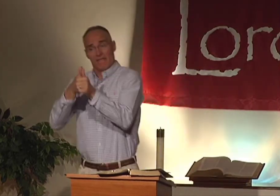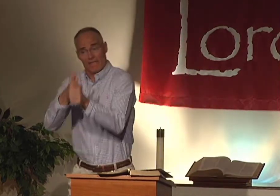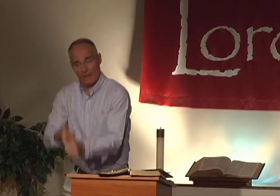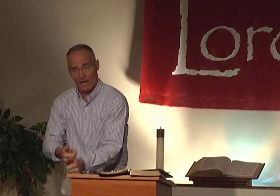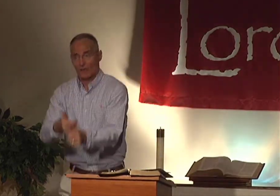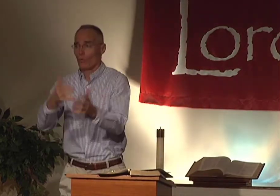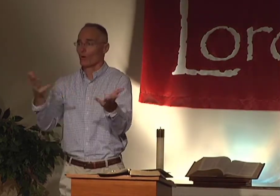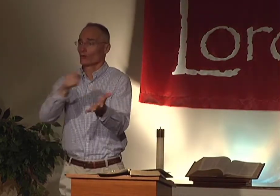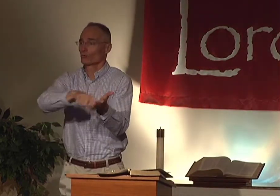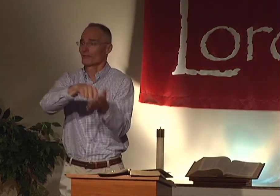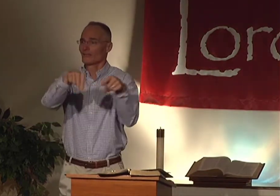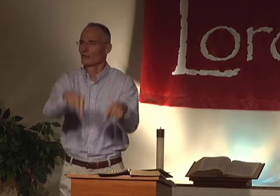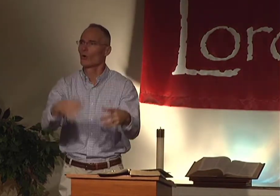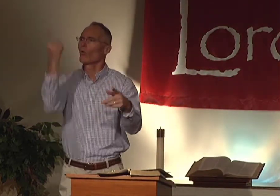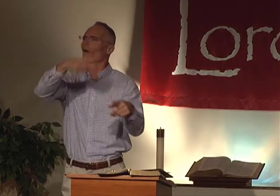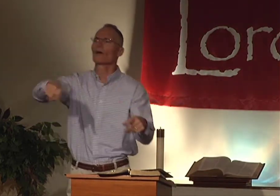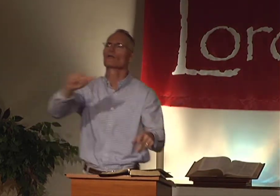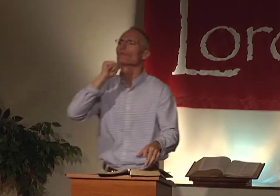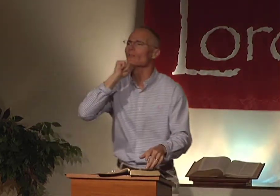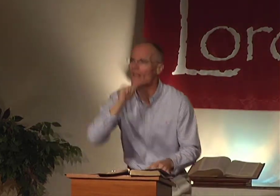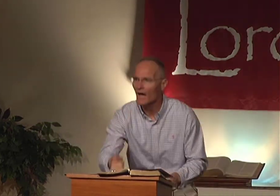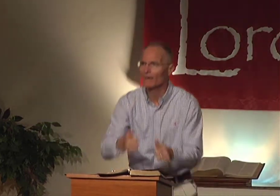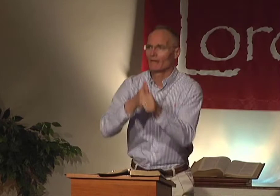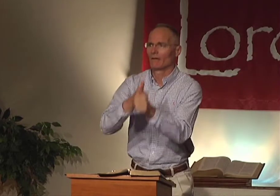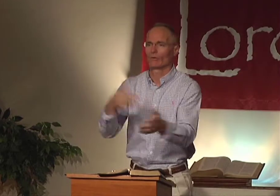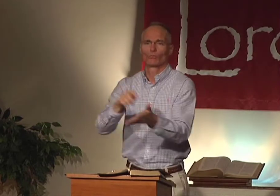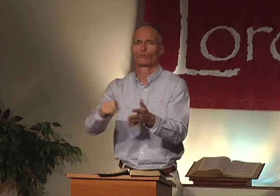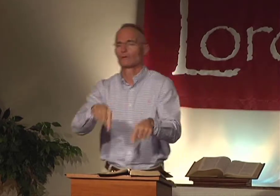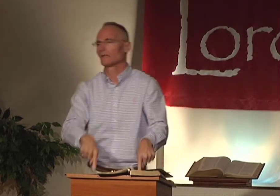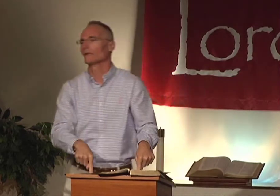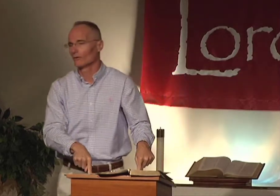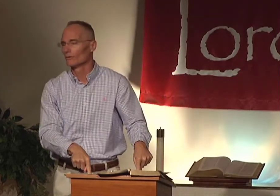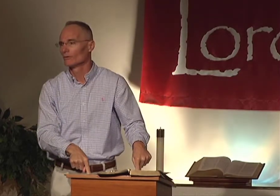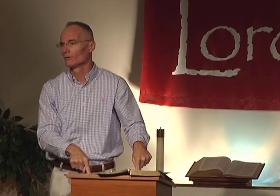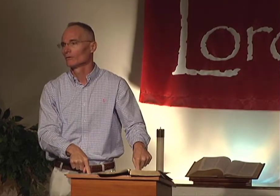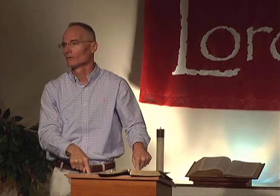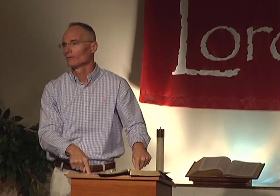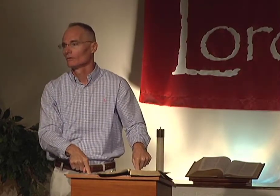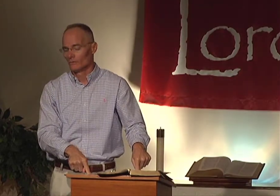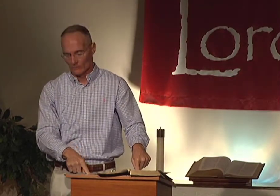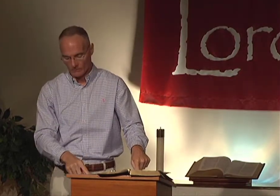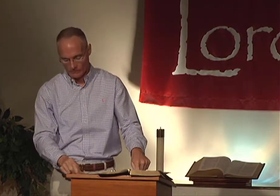If we're following it, we're following what is written, why aren't you following what is written here?